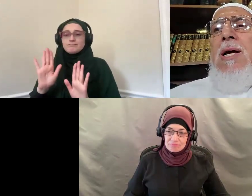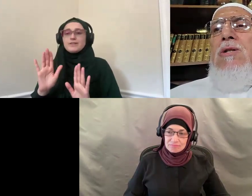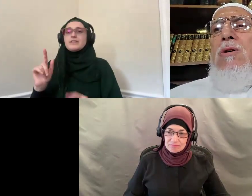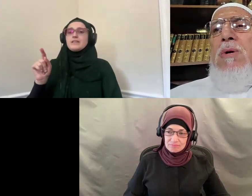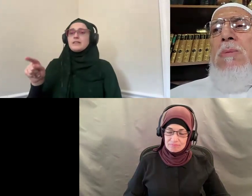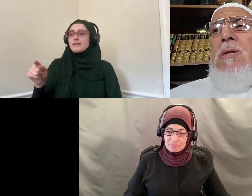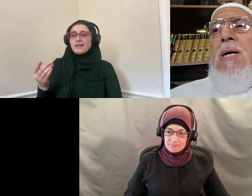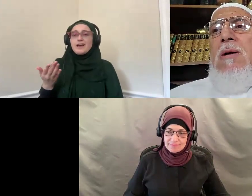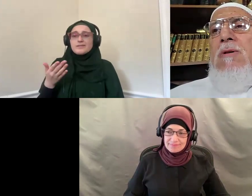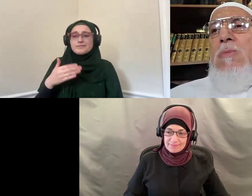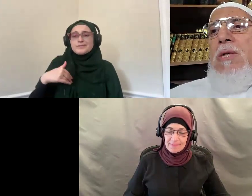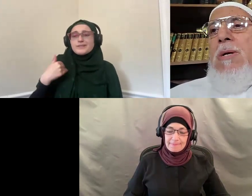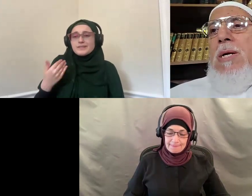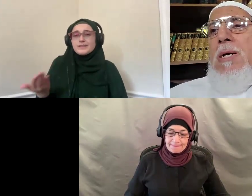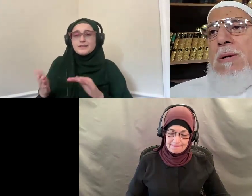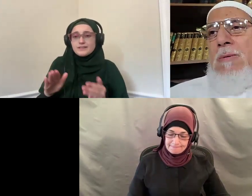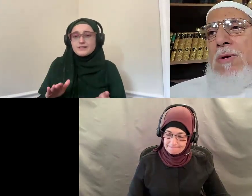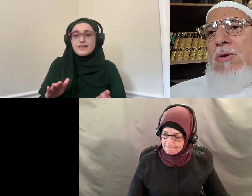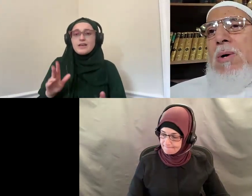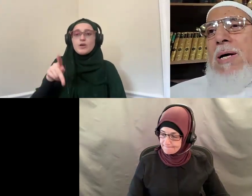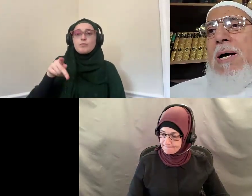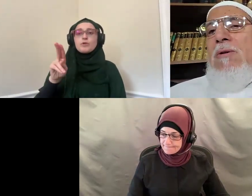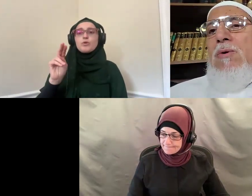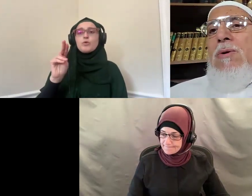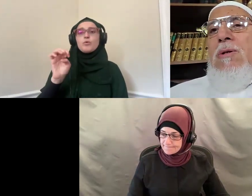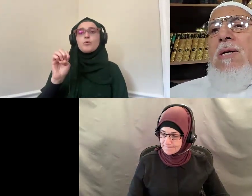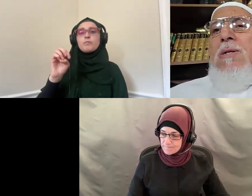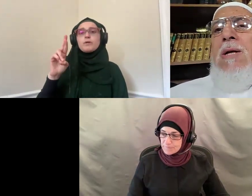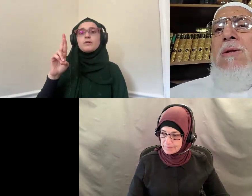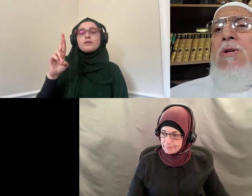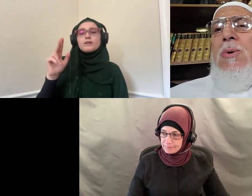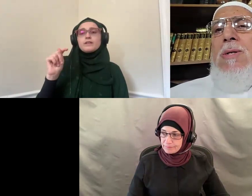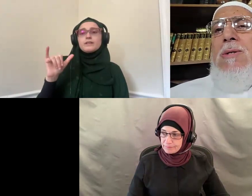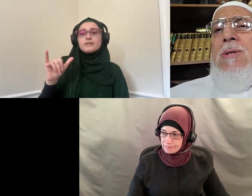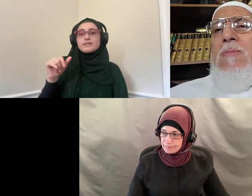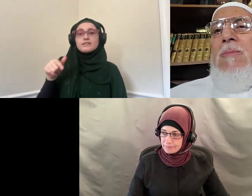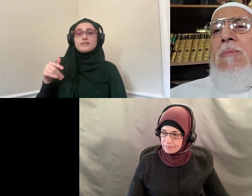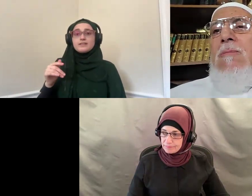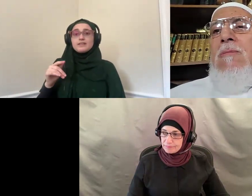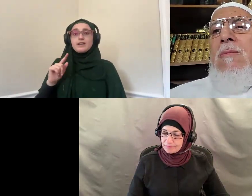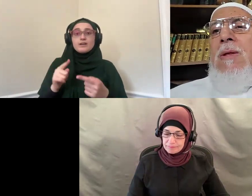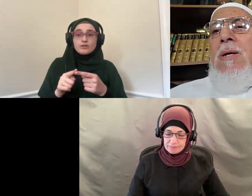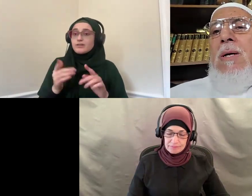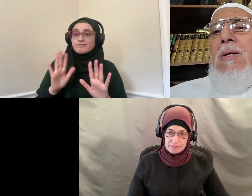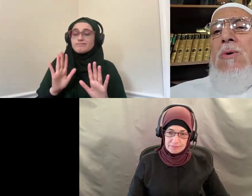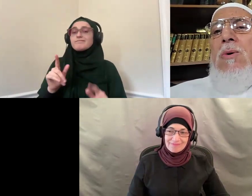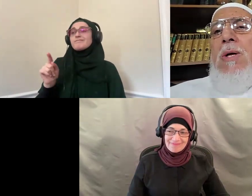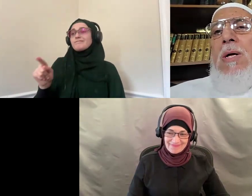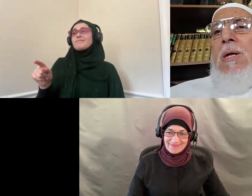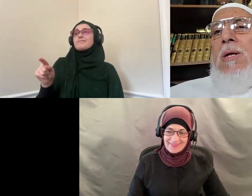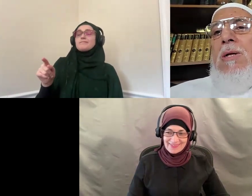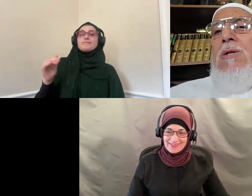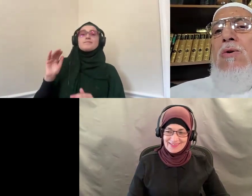reached the age of puberty and responsibility to account for their deeds and their choices.